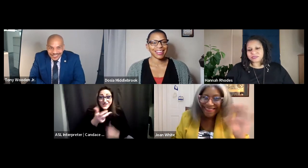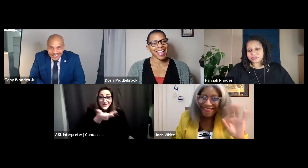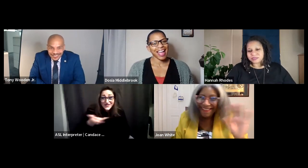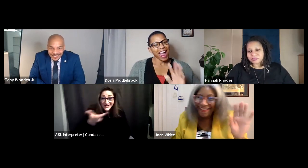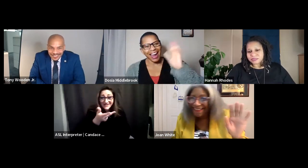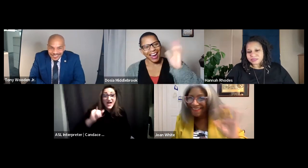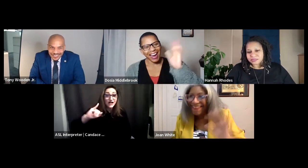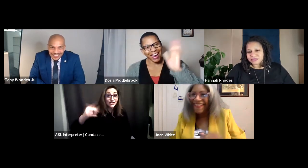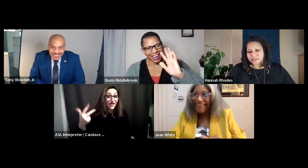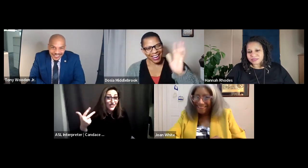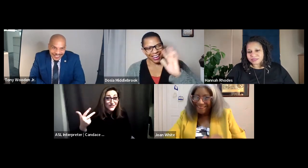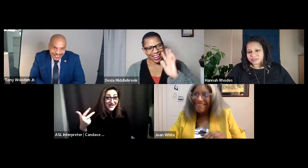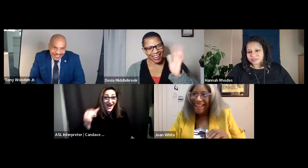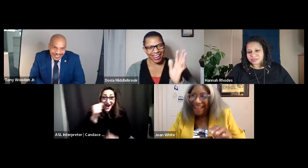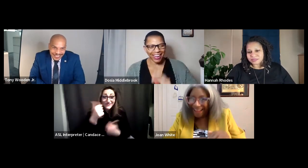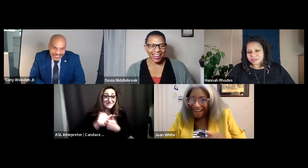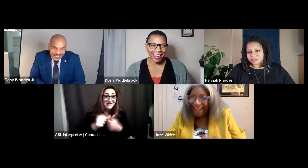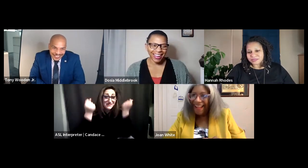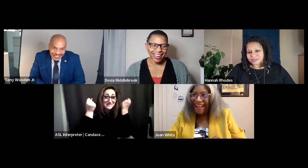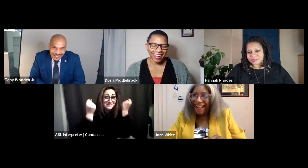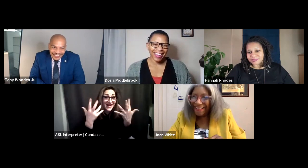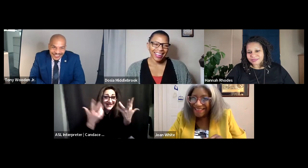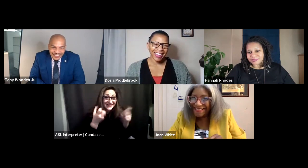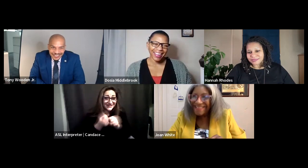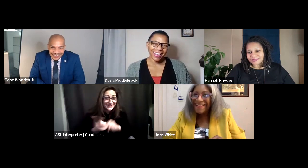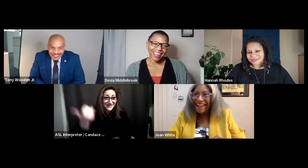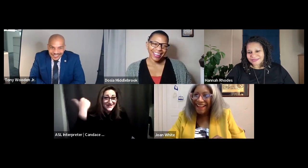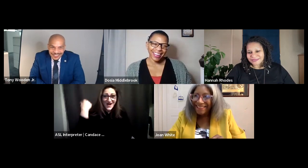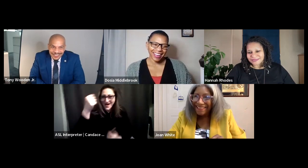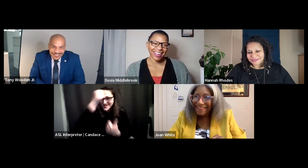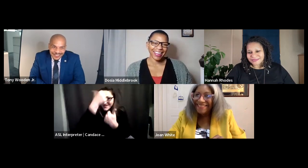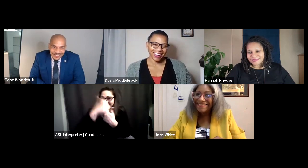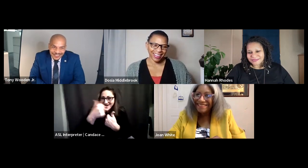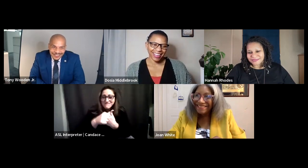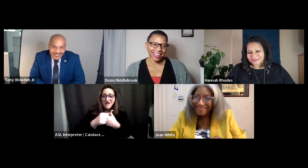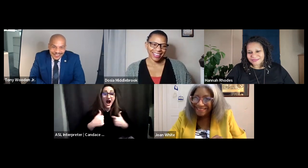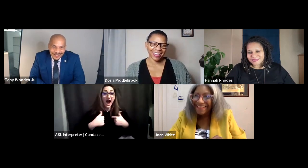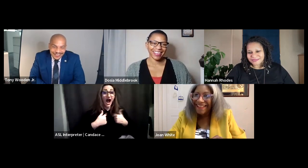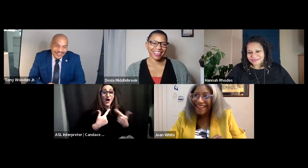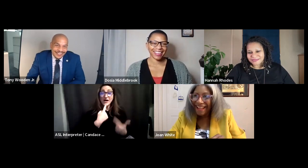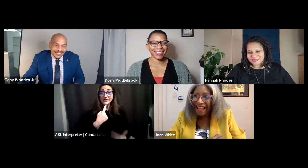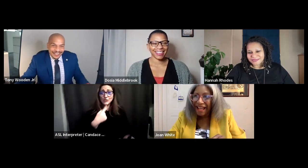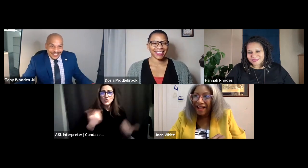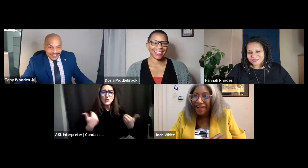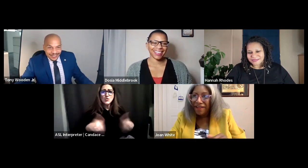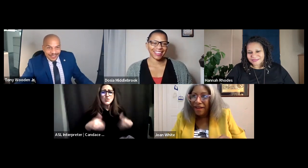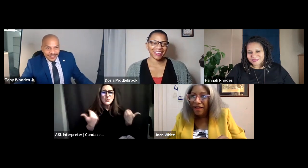3 from years and years and years ago. But I do want to say that I'm proud of the family.